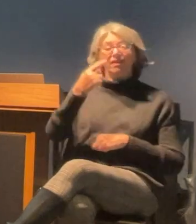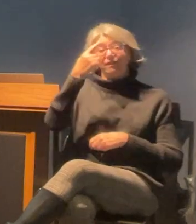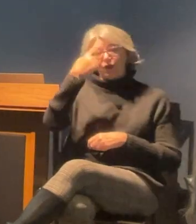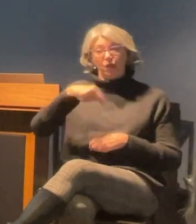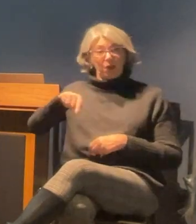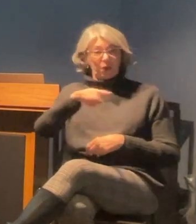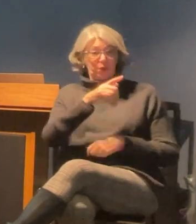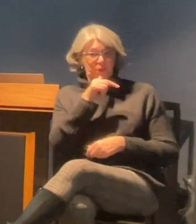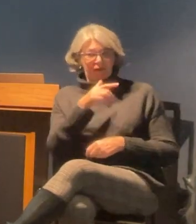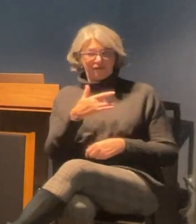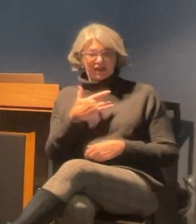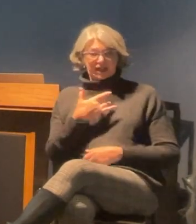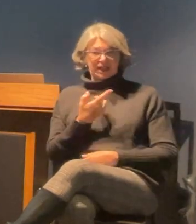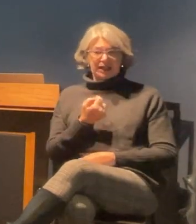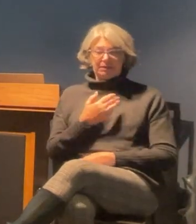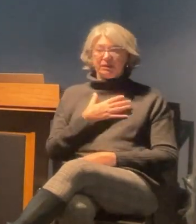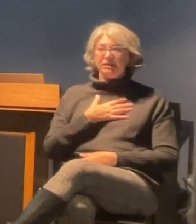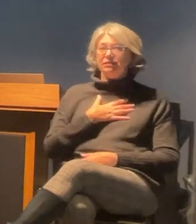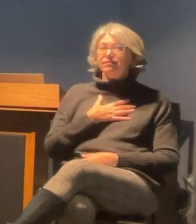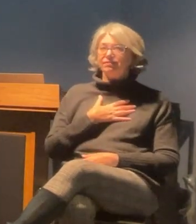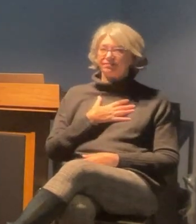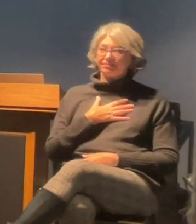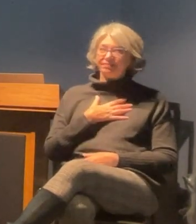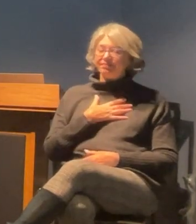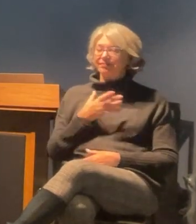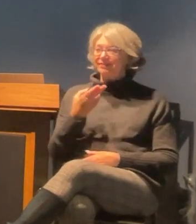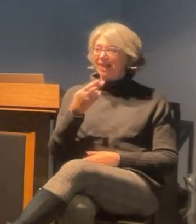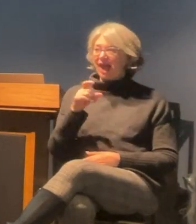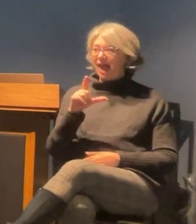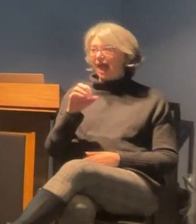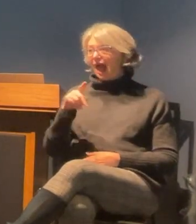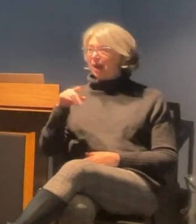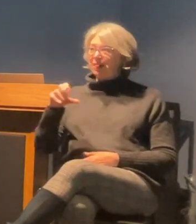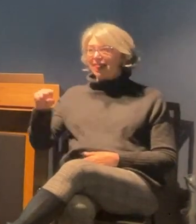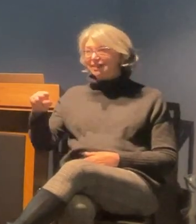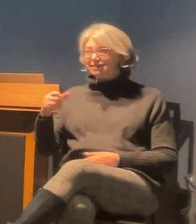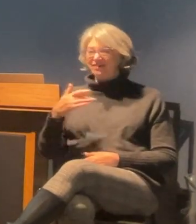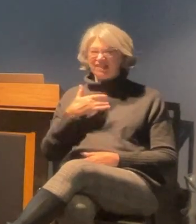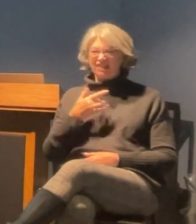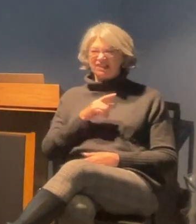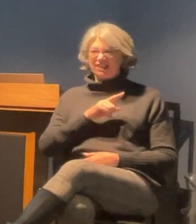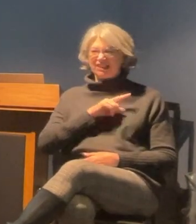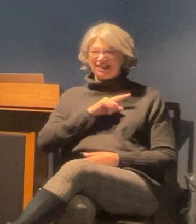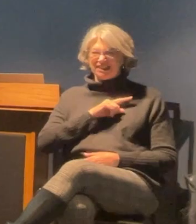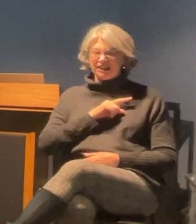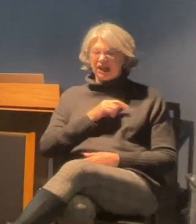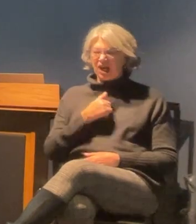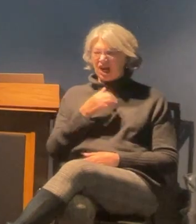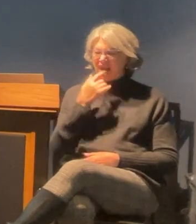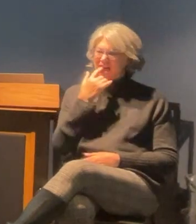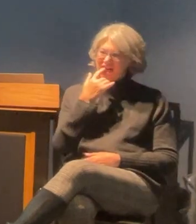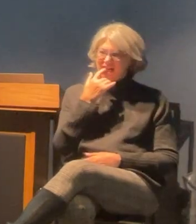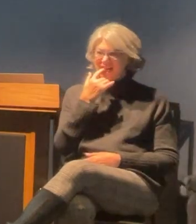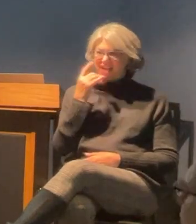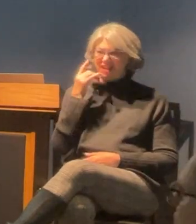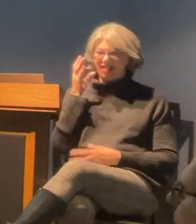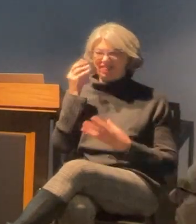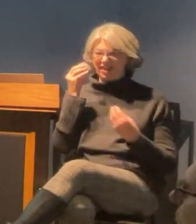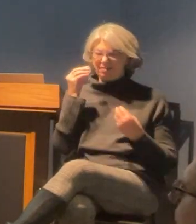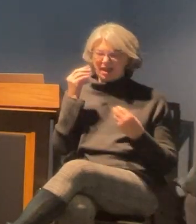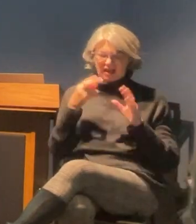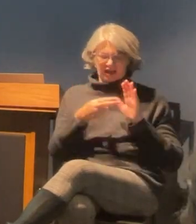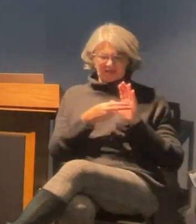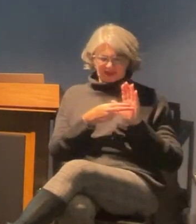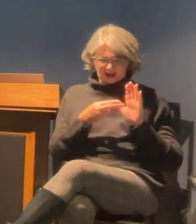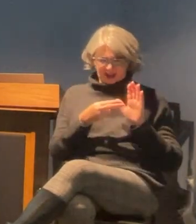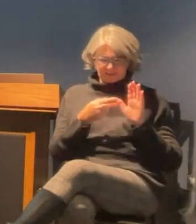those of us who are feeling a little bit helpless and kind of guilty maybe and thinking about the labels